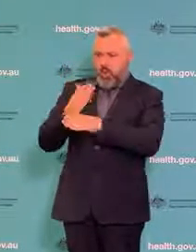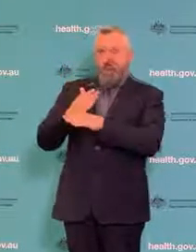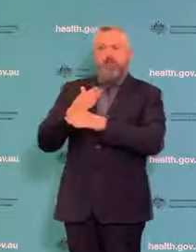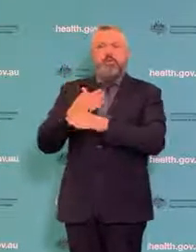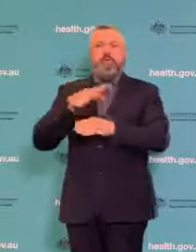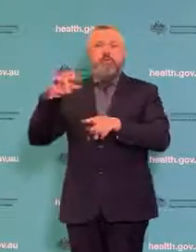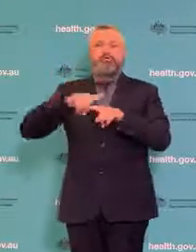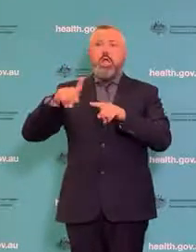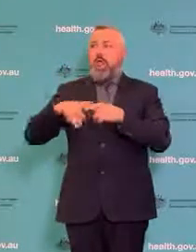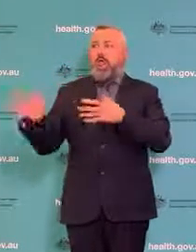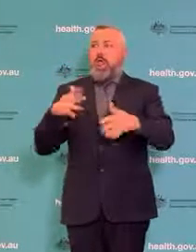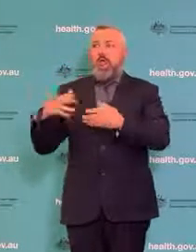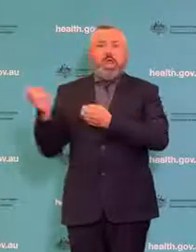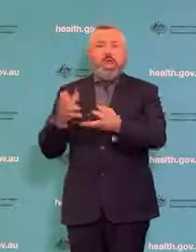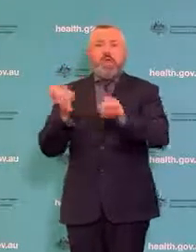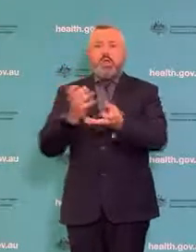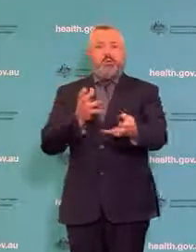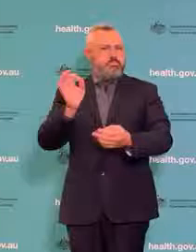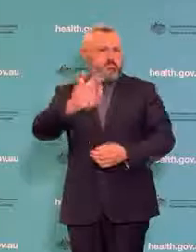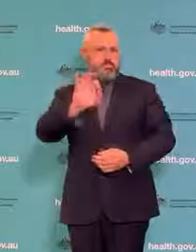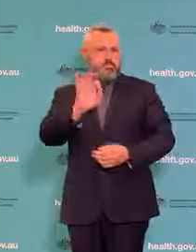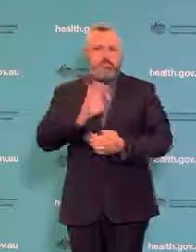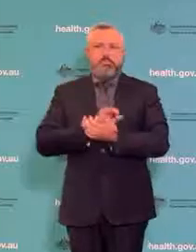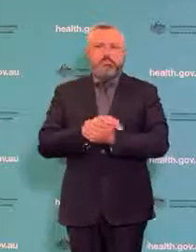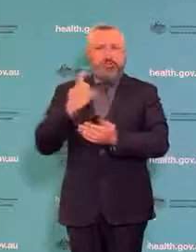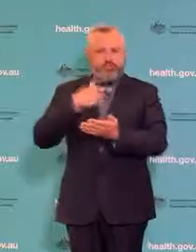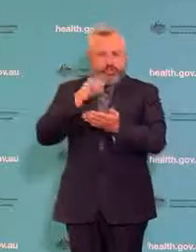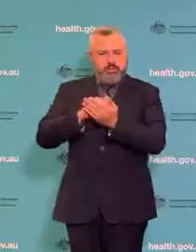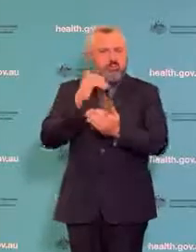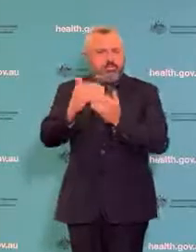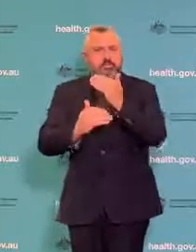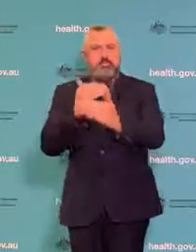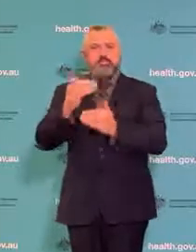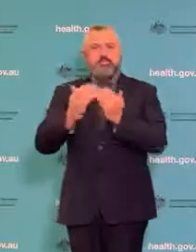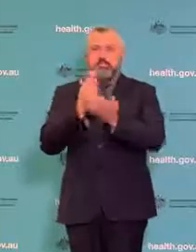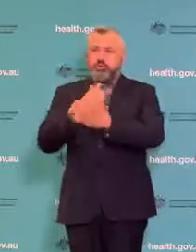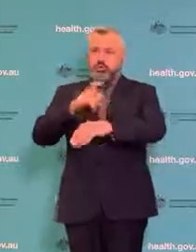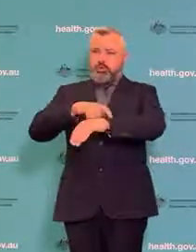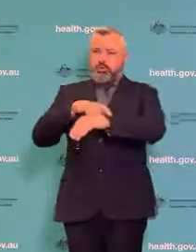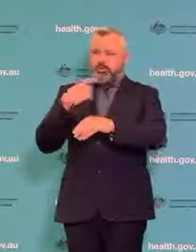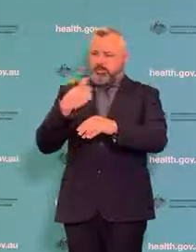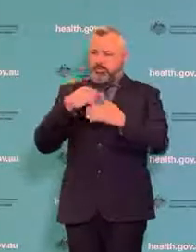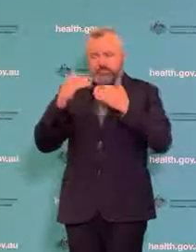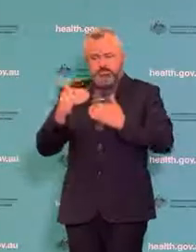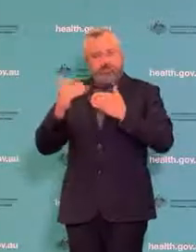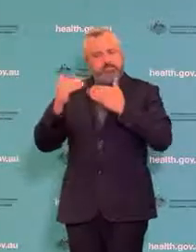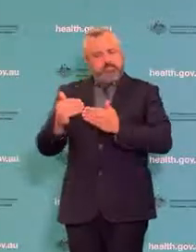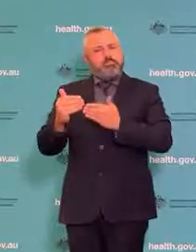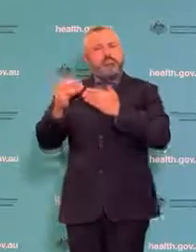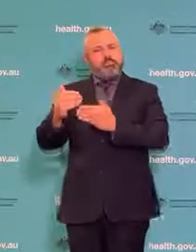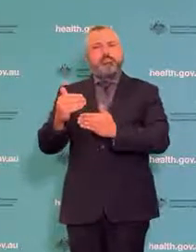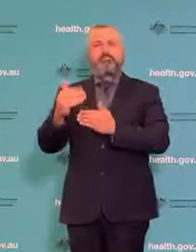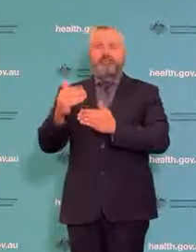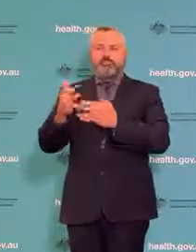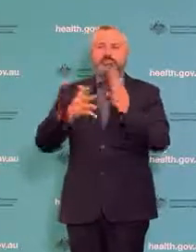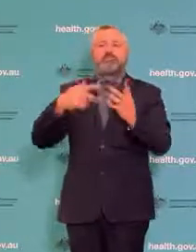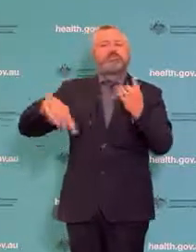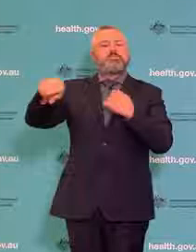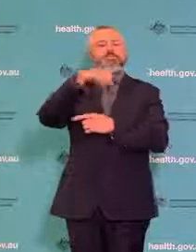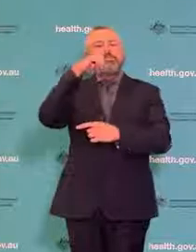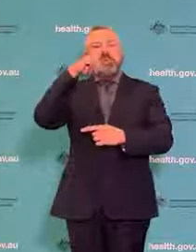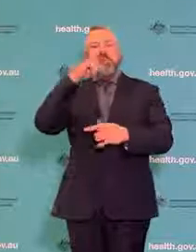It went through the proper process, and we took our time to make sure that was done. So everyone can have confidence in the safe